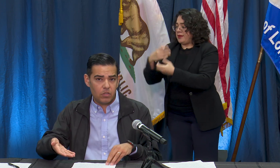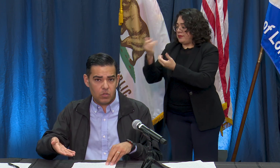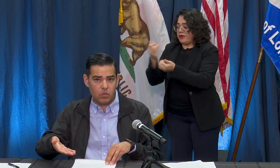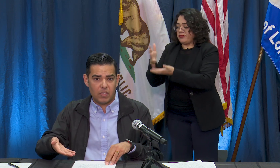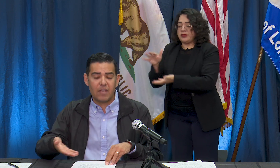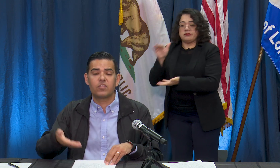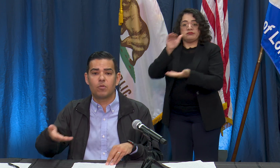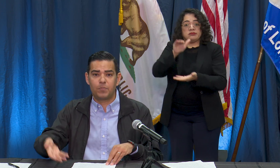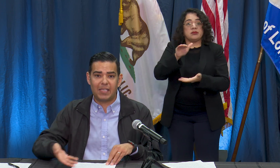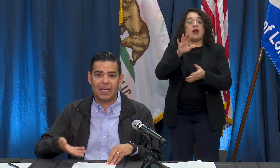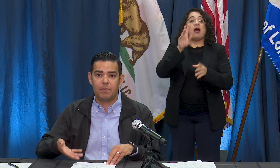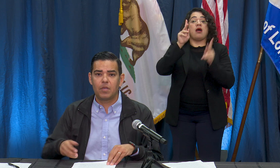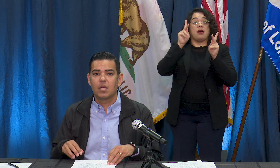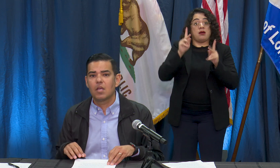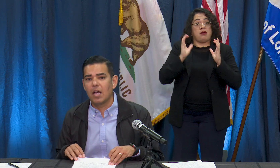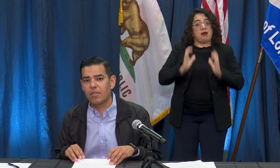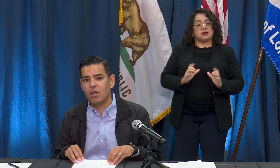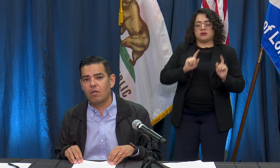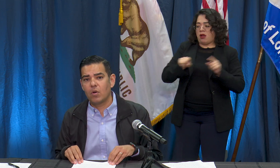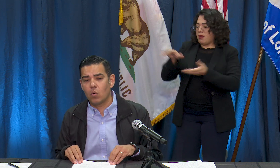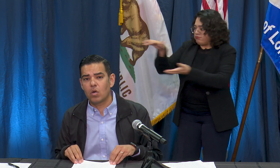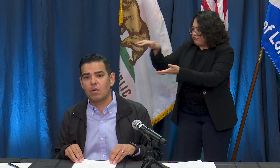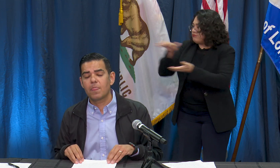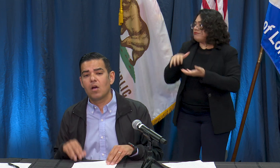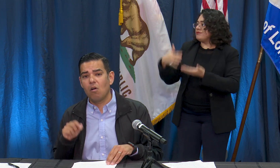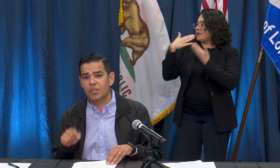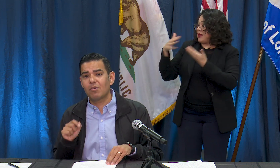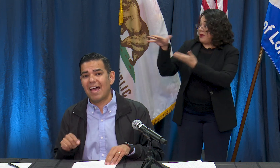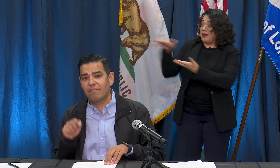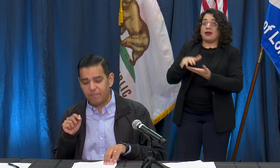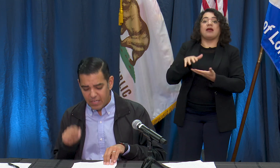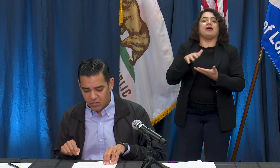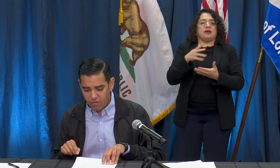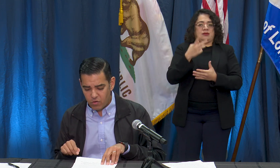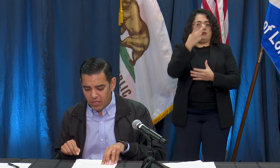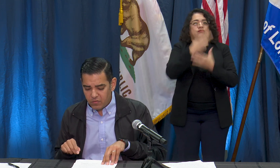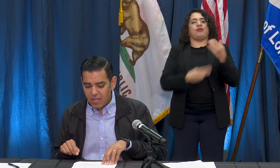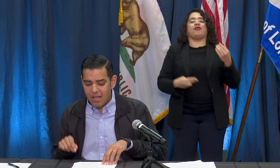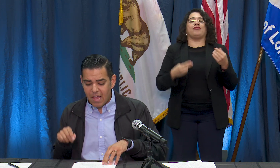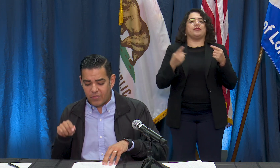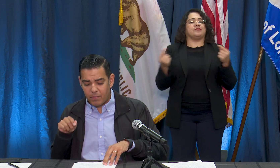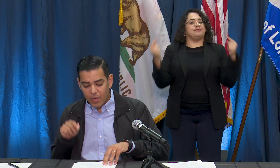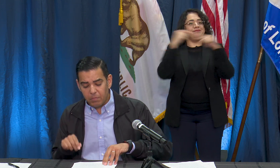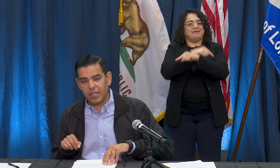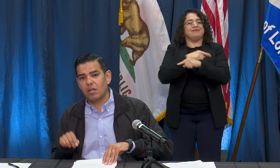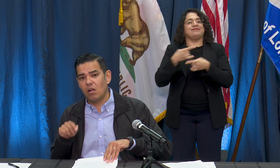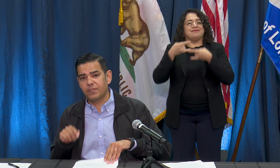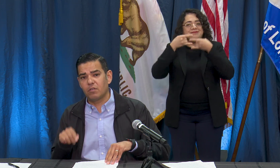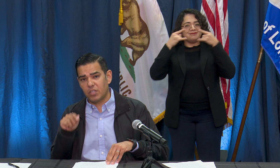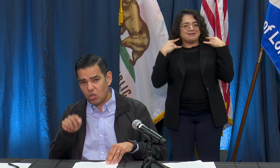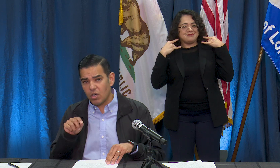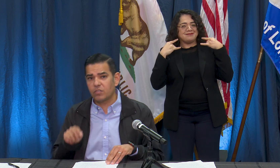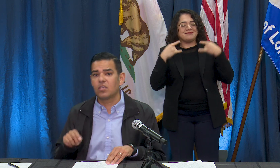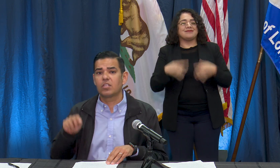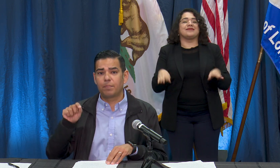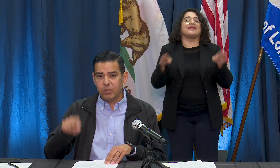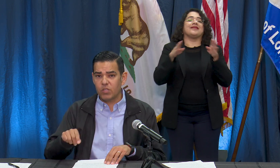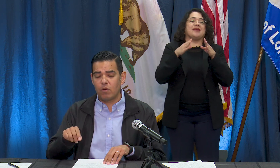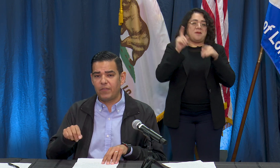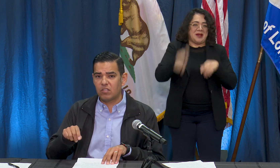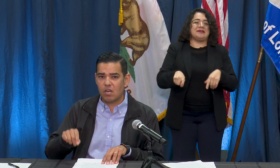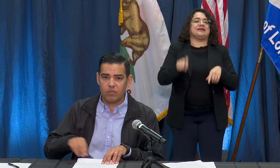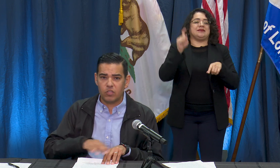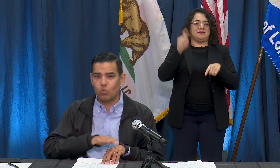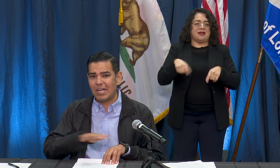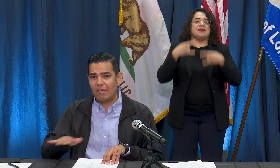the food to the customers picking up their order also have face coverings, and that the public also is encouraged to please